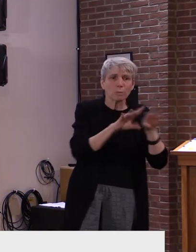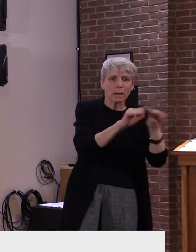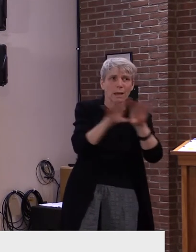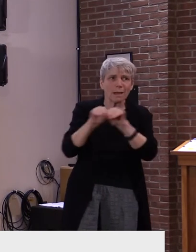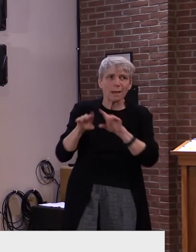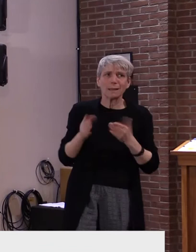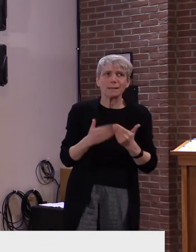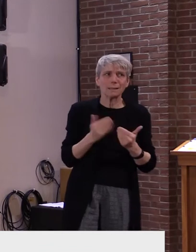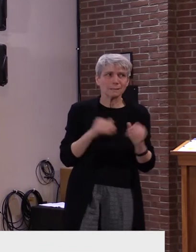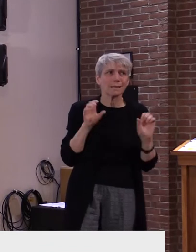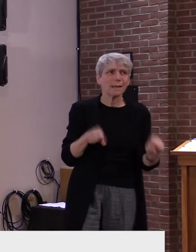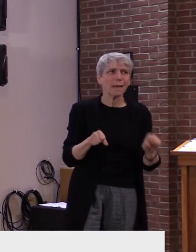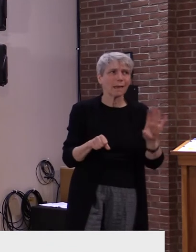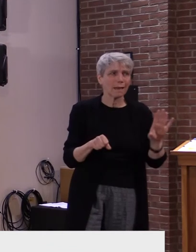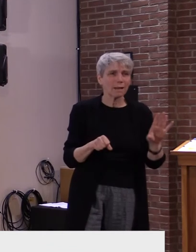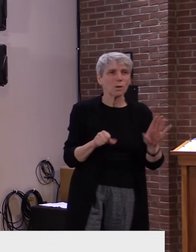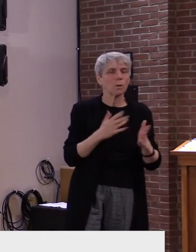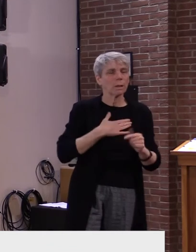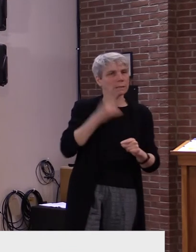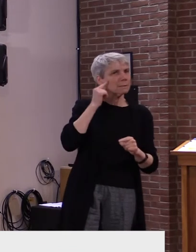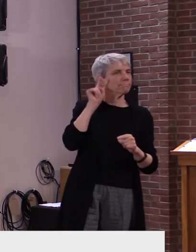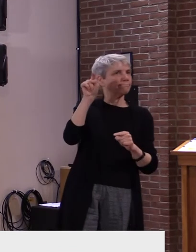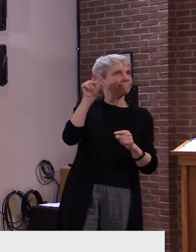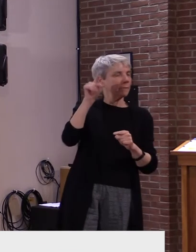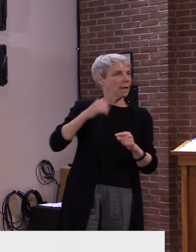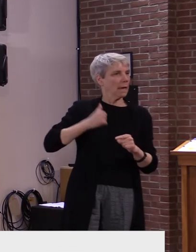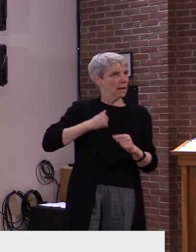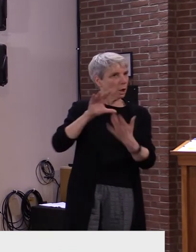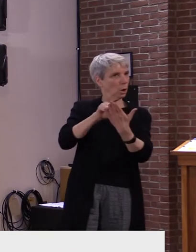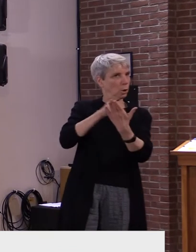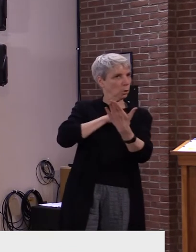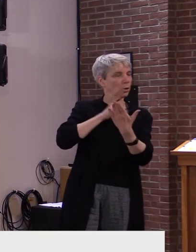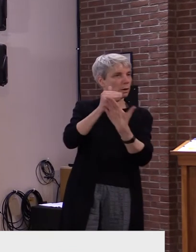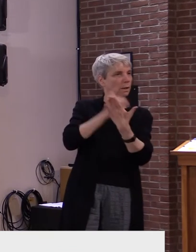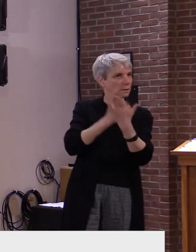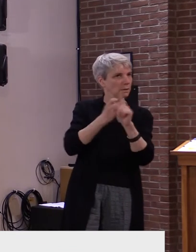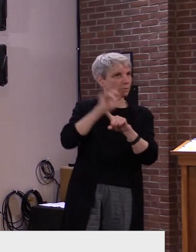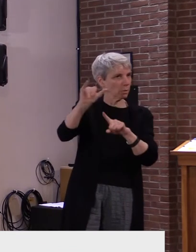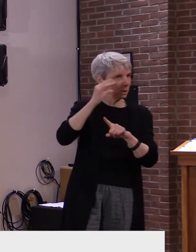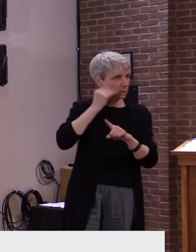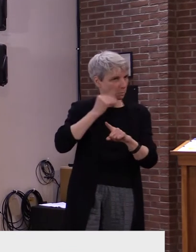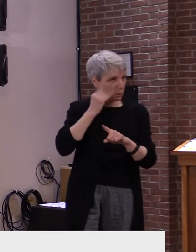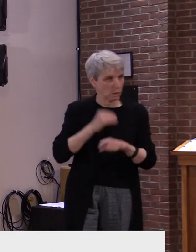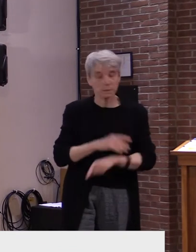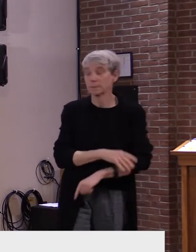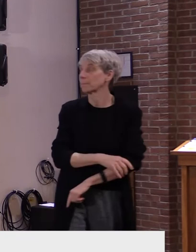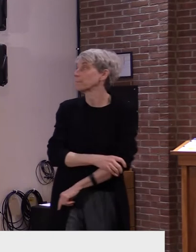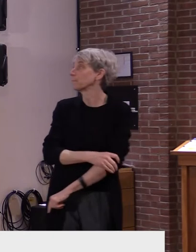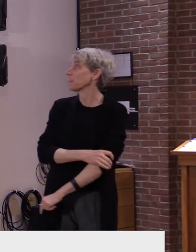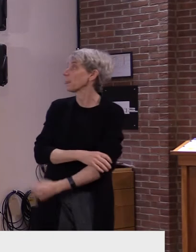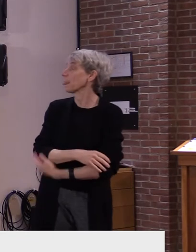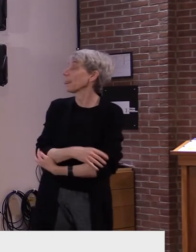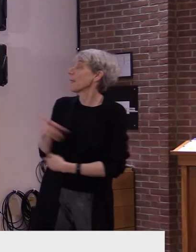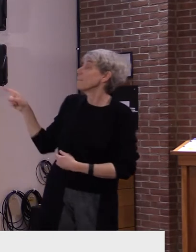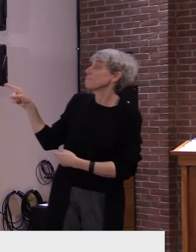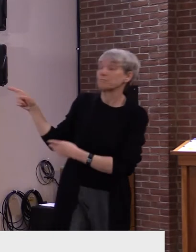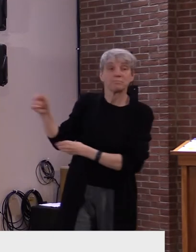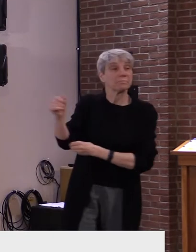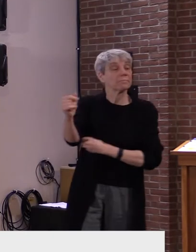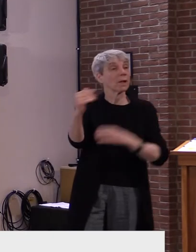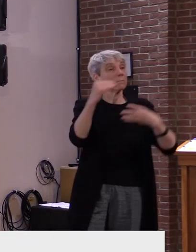i want to turn now just to talk briefly about our restart metrics you'll see that we did not include them here because they're